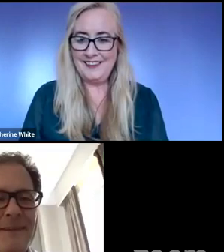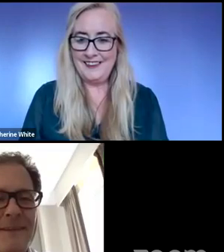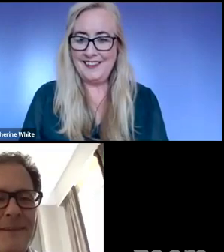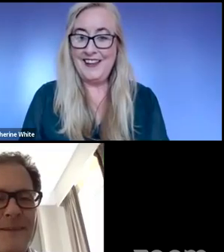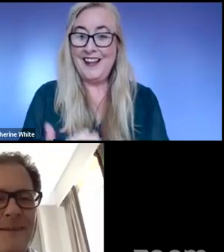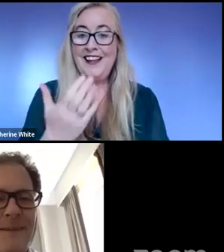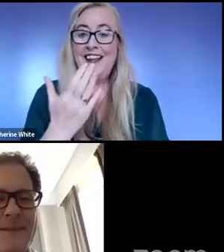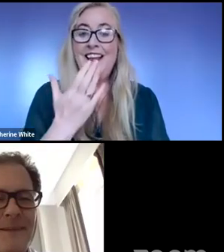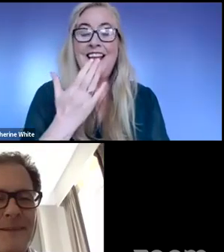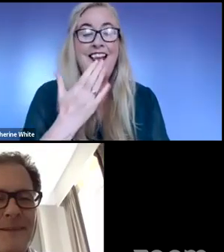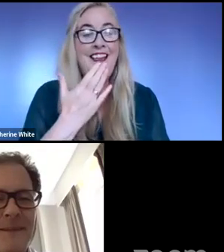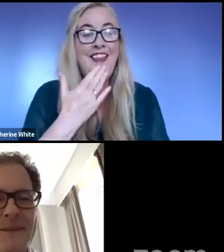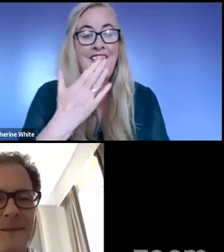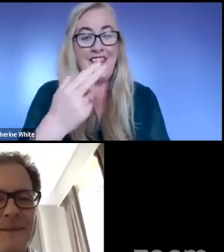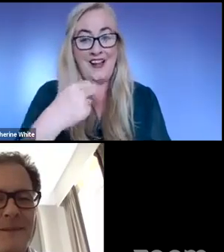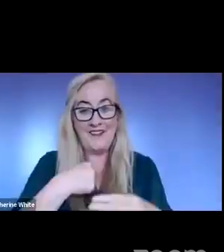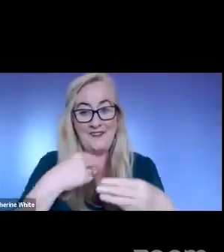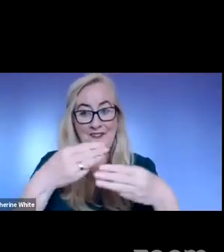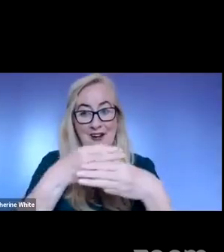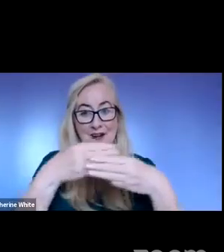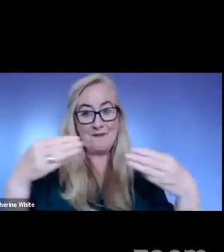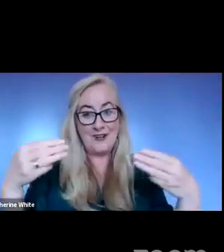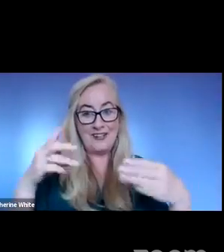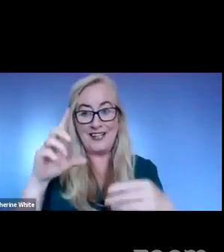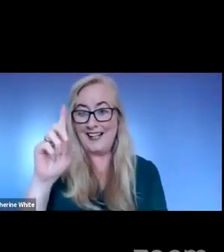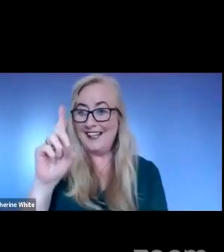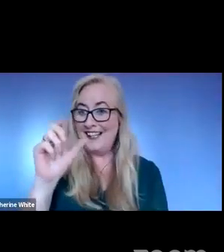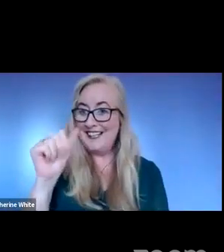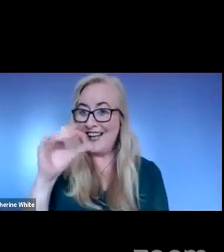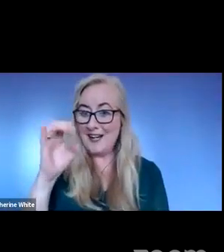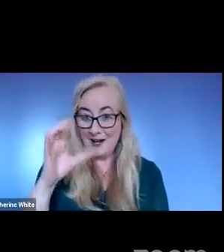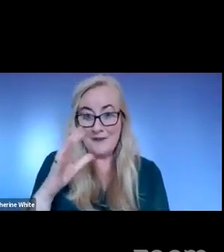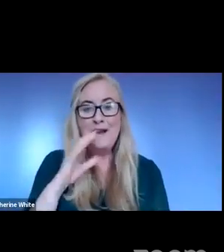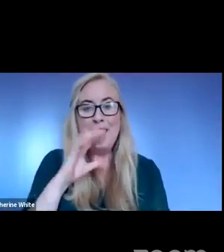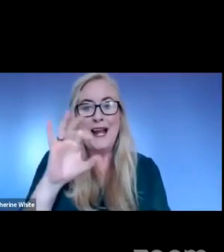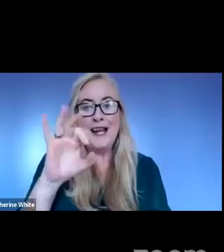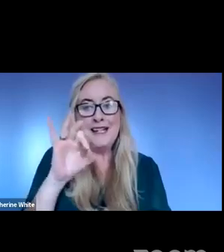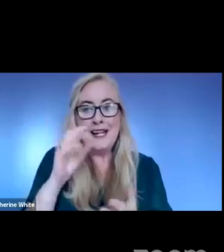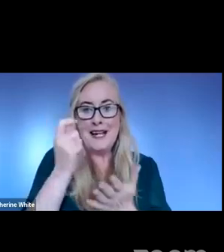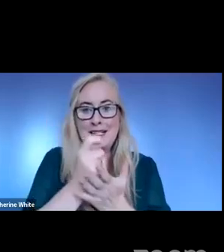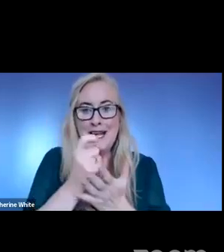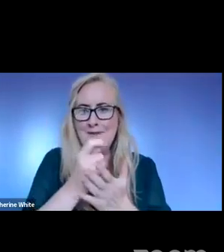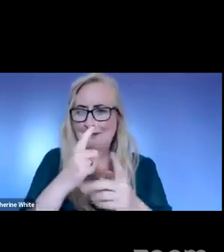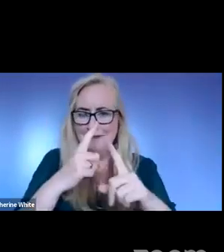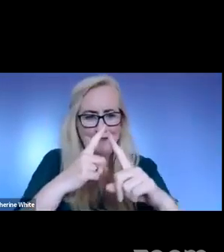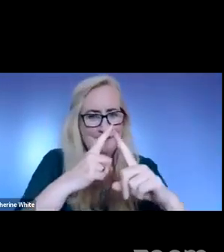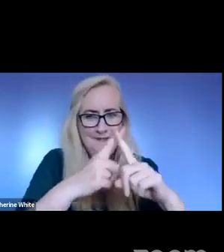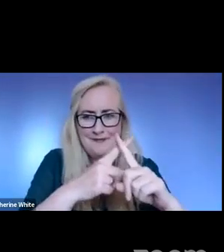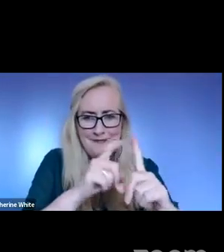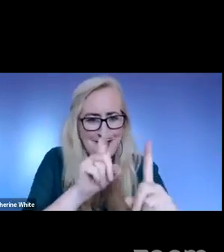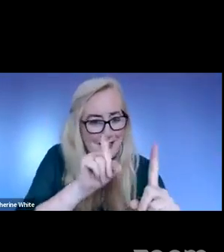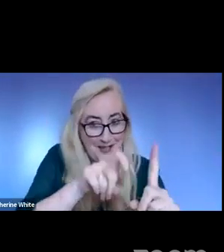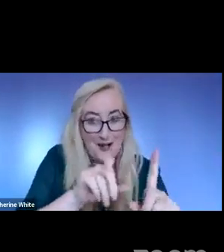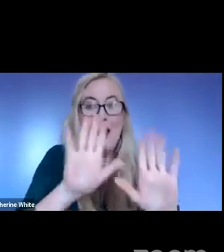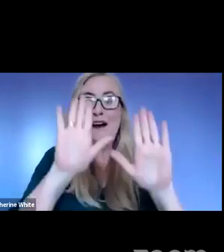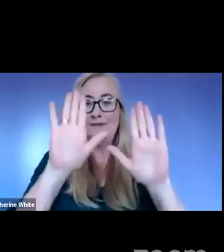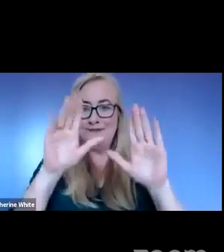Thank you very much, Daniel. It takes a moment to unmute, so here we